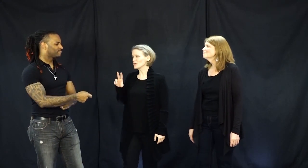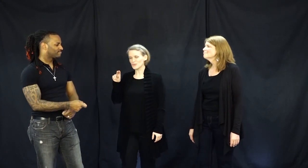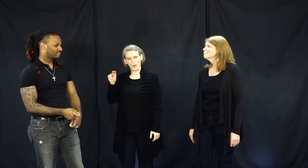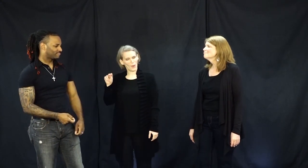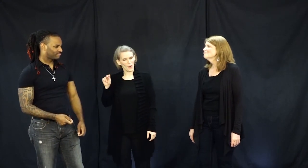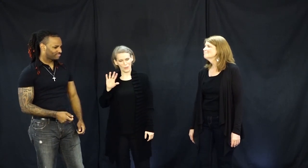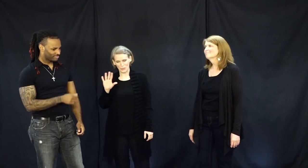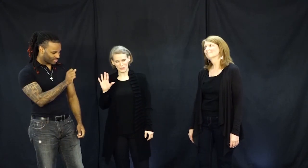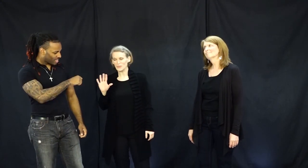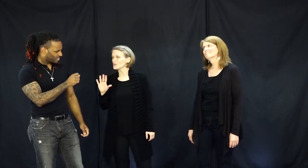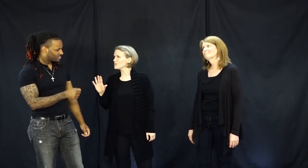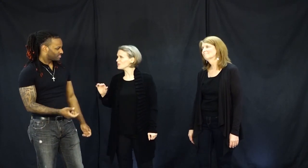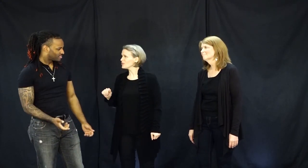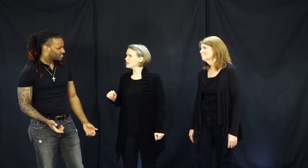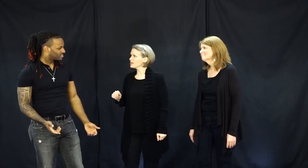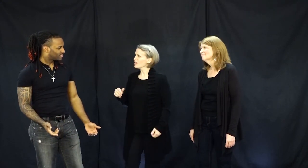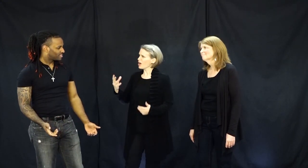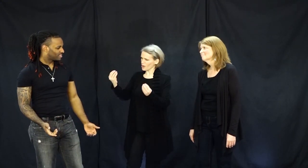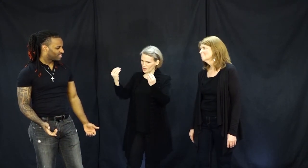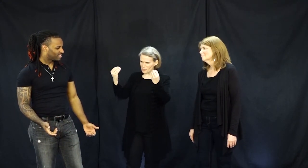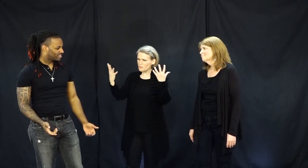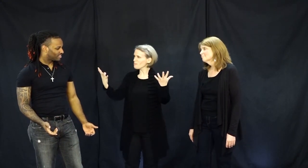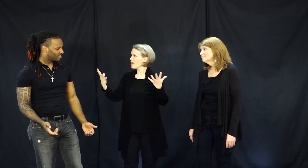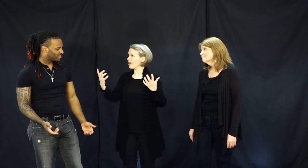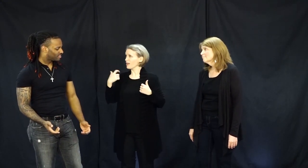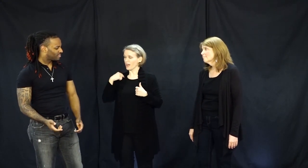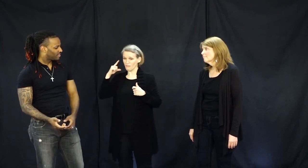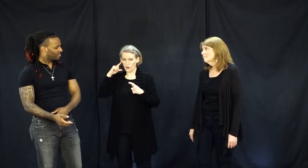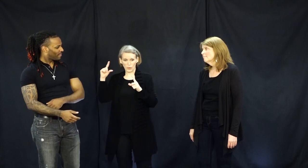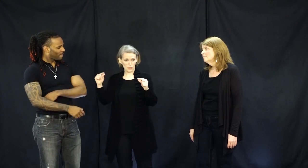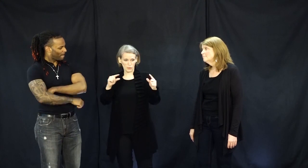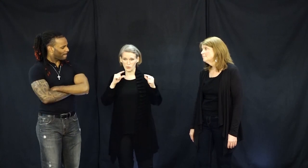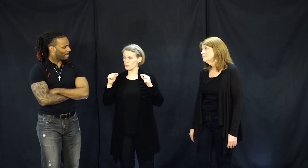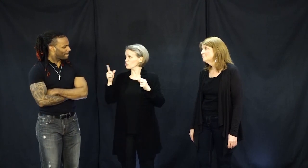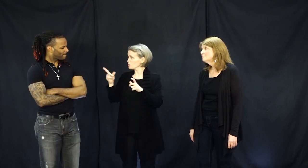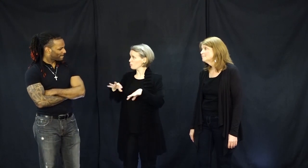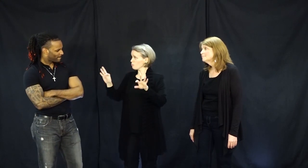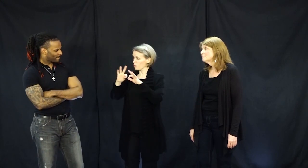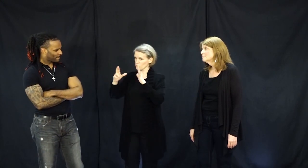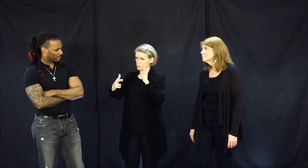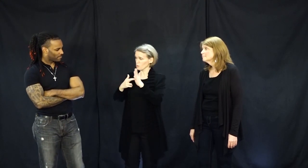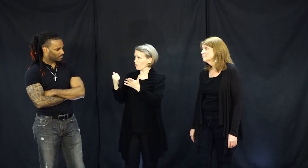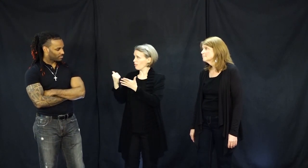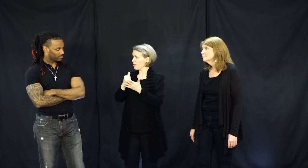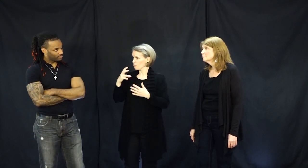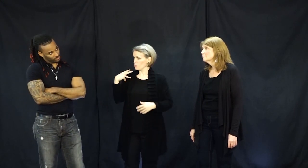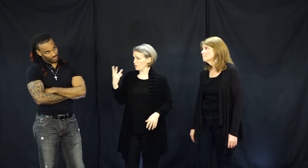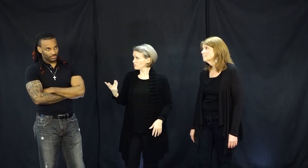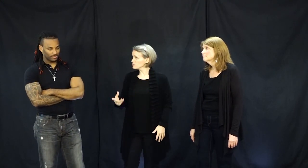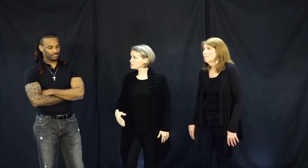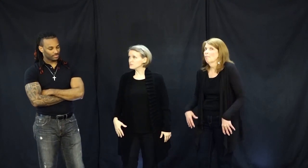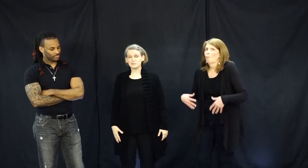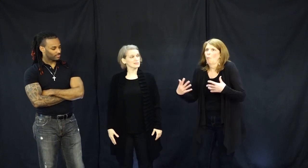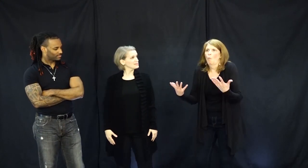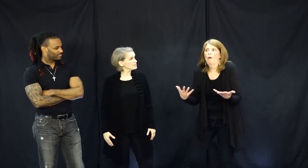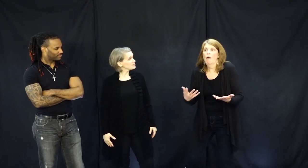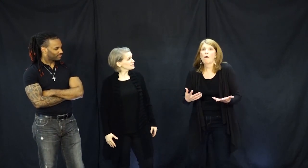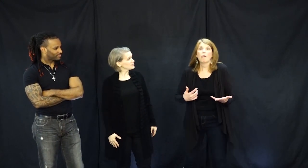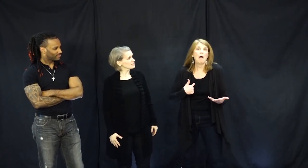you don't. Yes, I do. Now be sensible. From what I hear, you've made yourself indispensable. Well, I heard you got